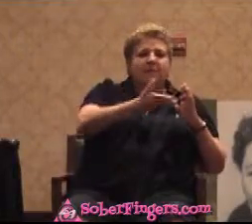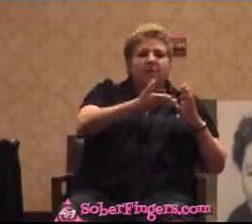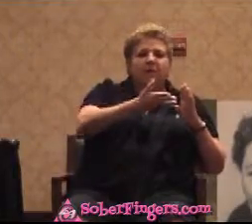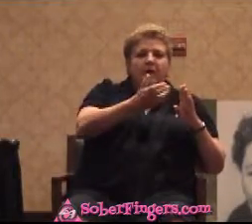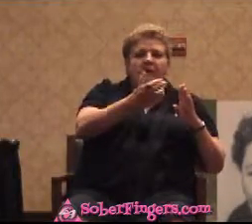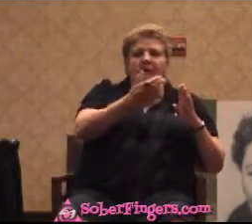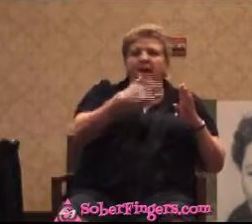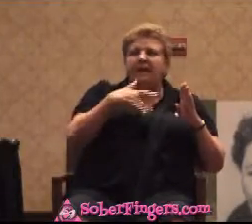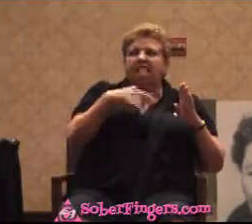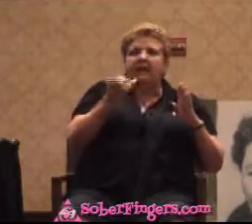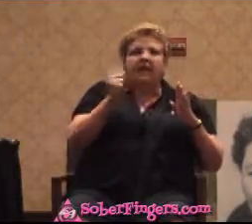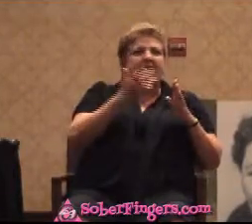y'all.